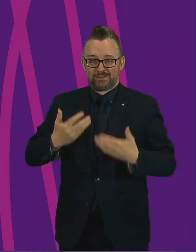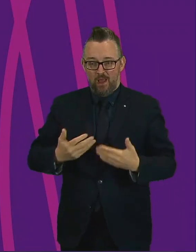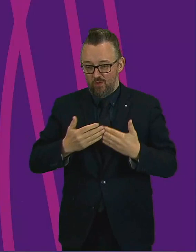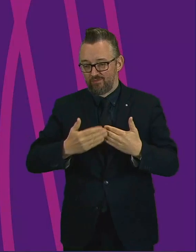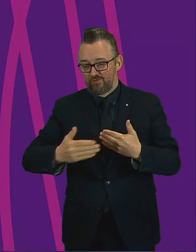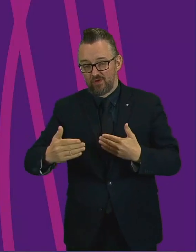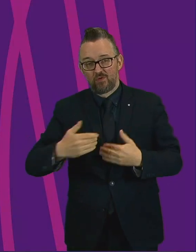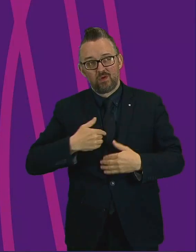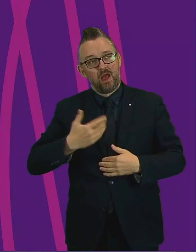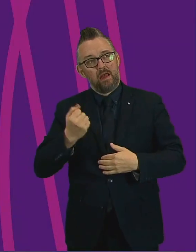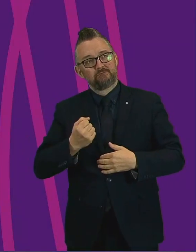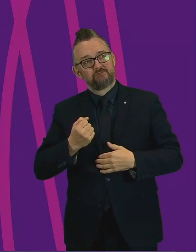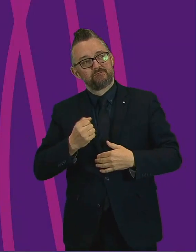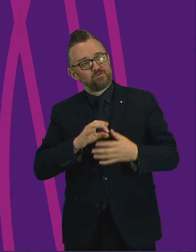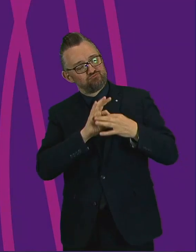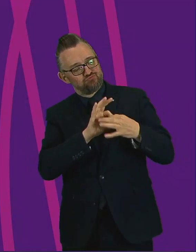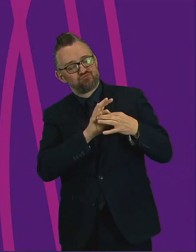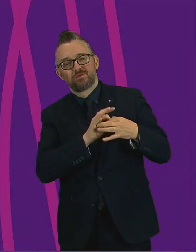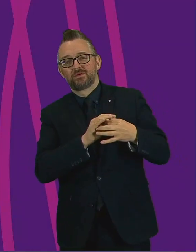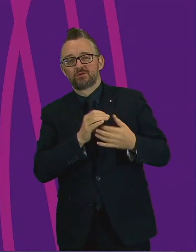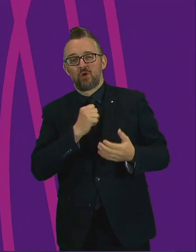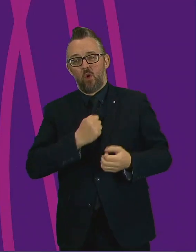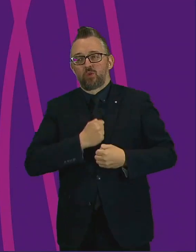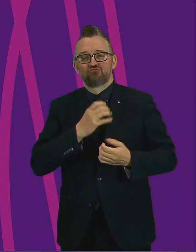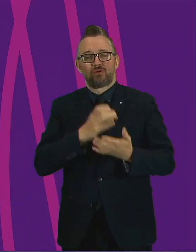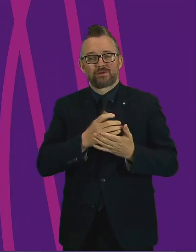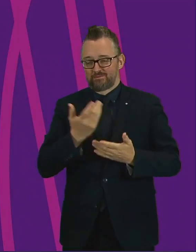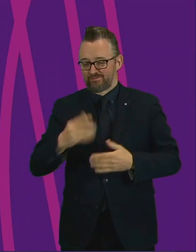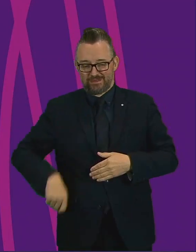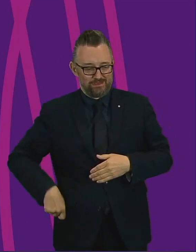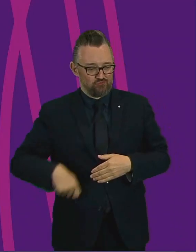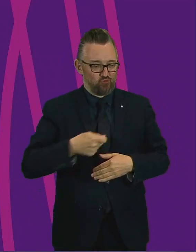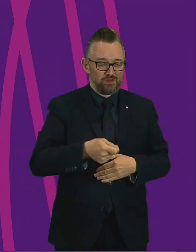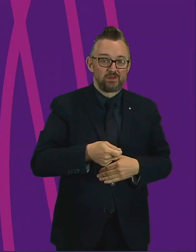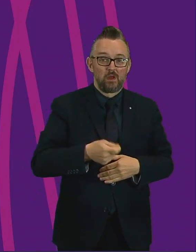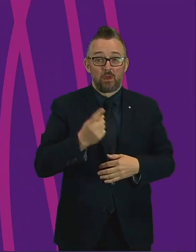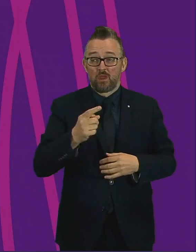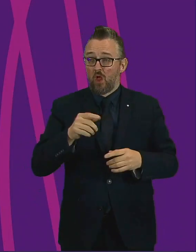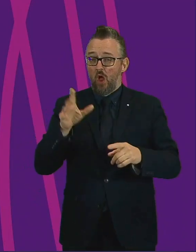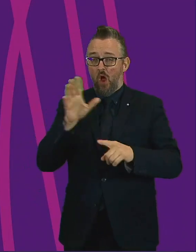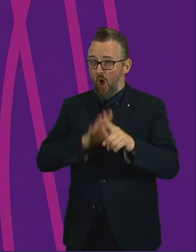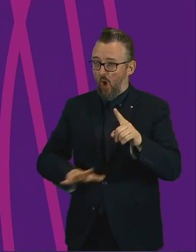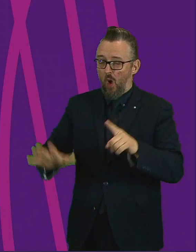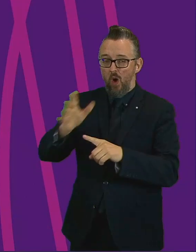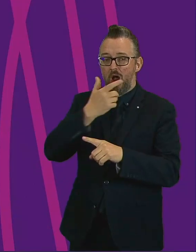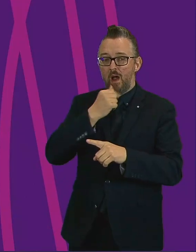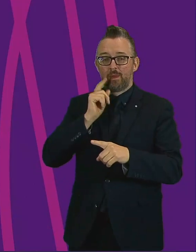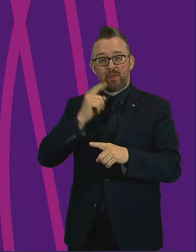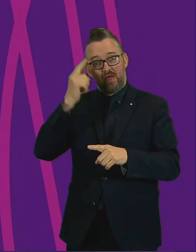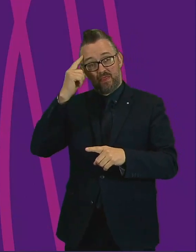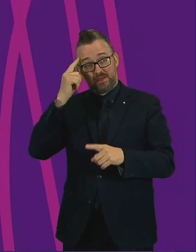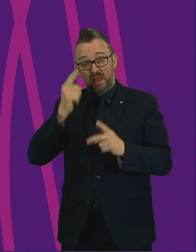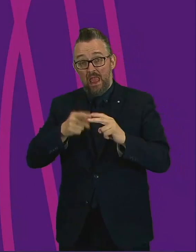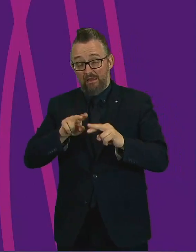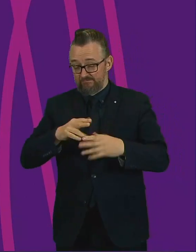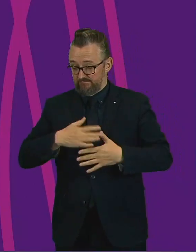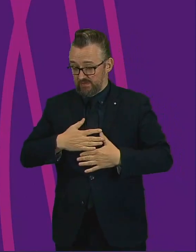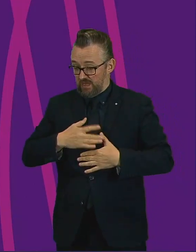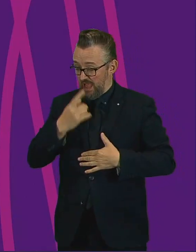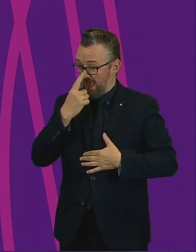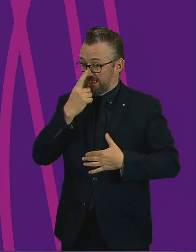have charities that we are particularly close to, that we will donate to, and every citizen across the country can think about, if they are able to,